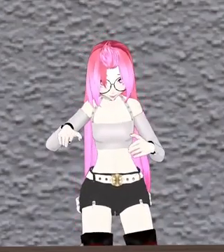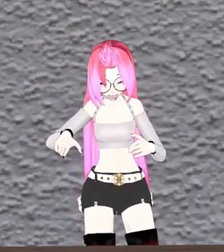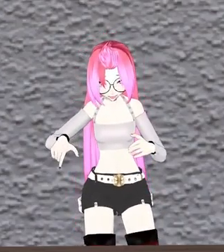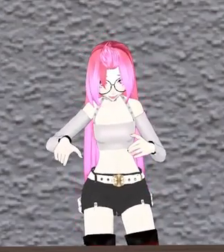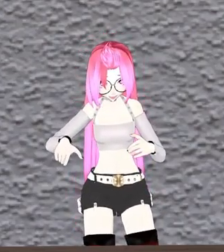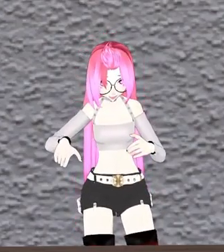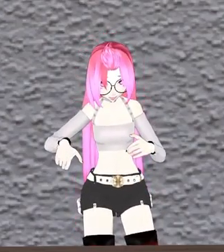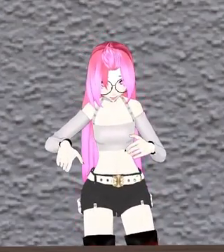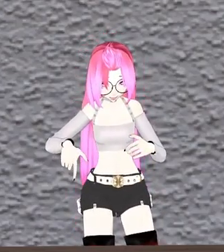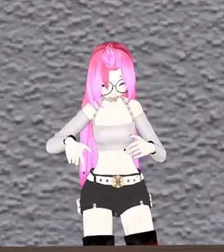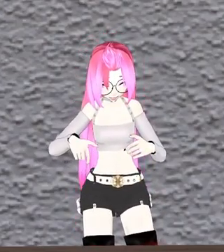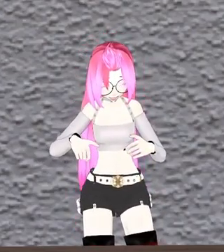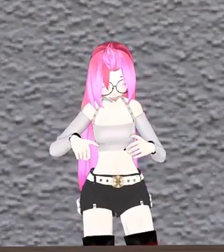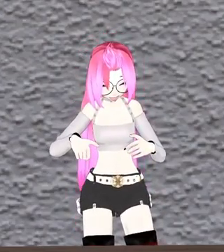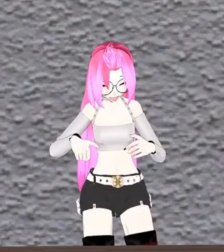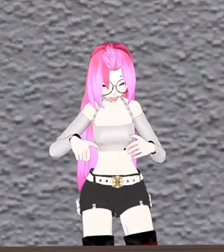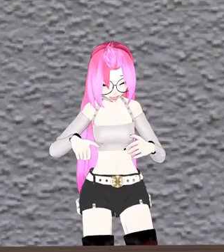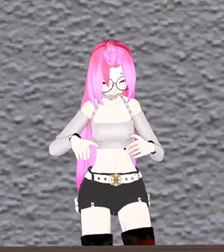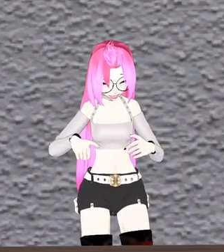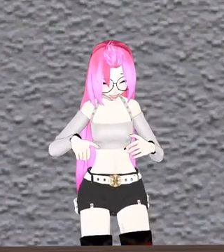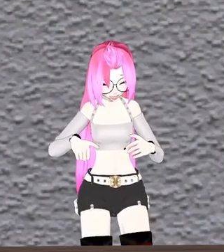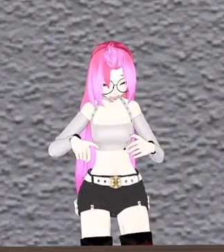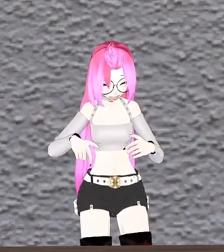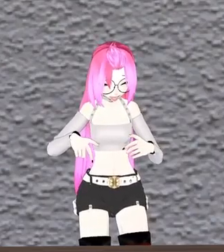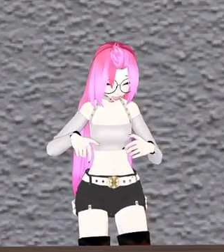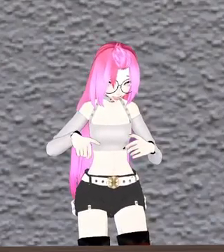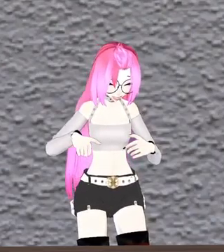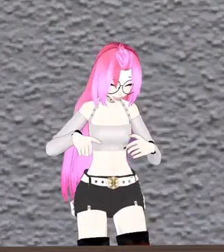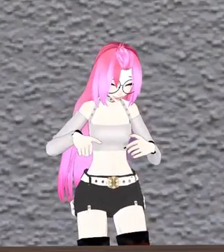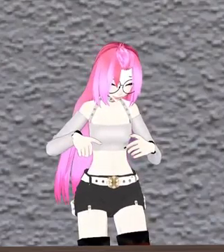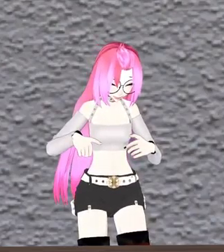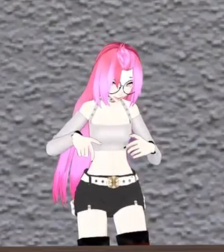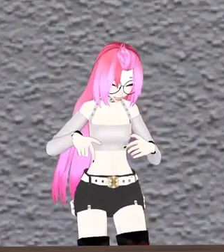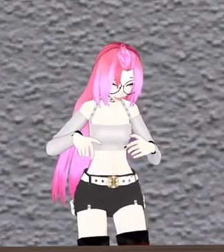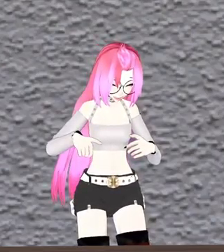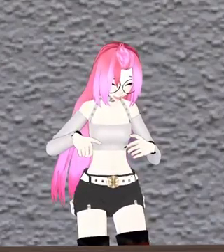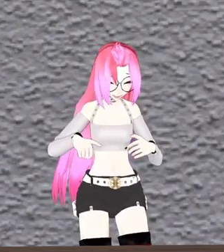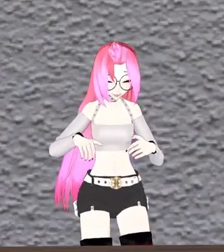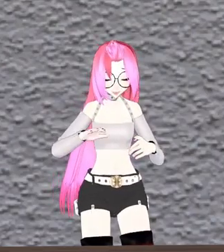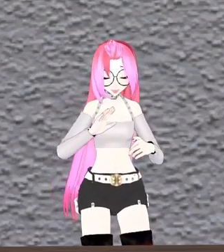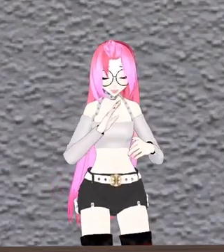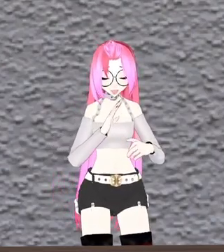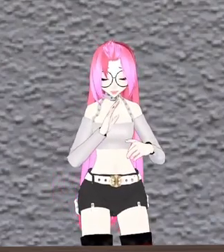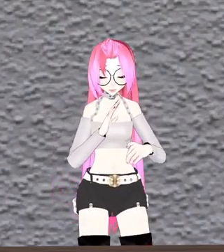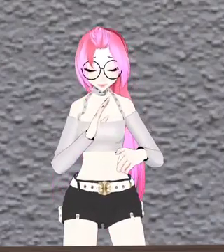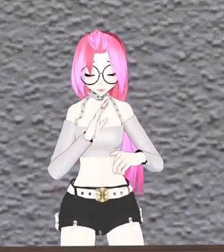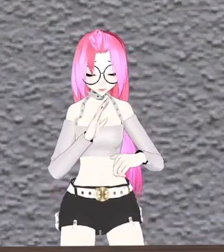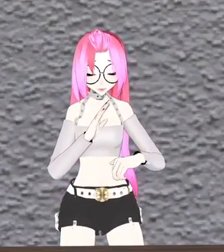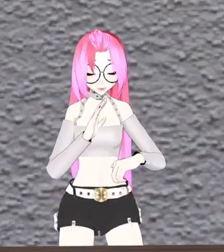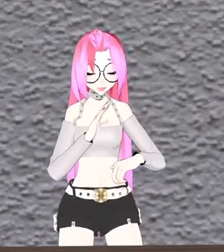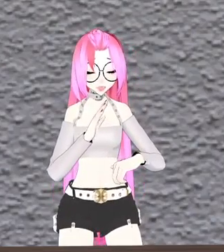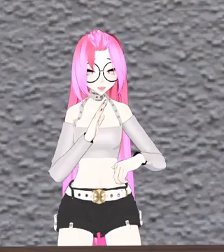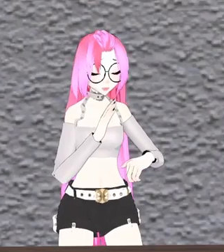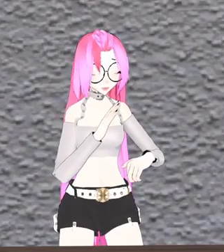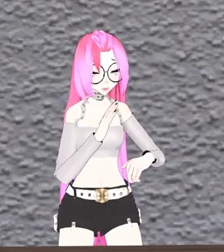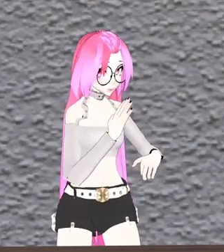Right, so somebody comes up to you, they say, how are you? You need to know how to respond, right? Eh, you're fine. Fine.